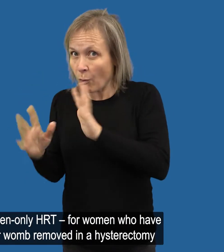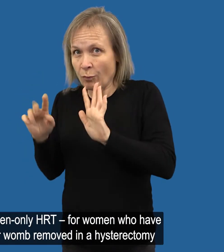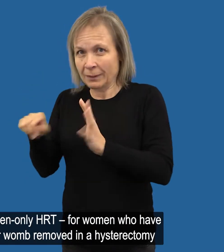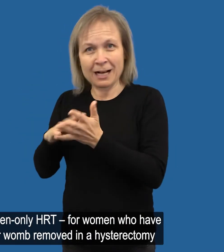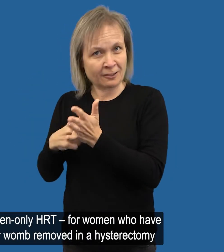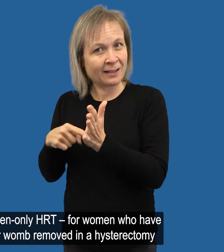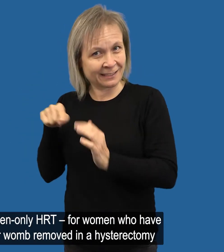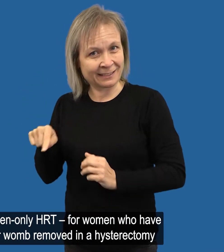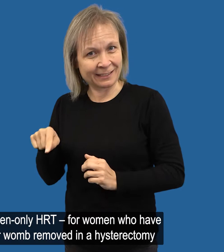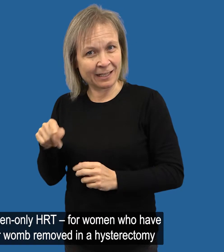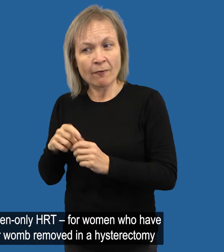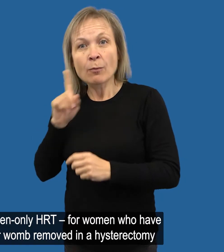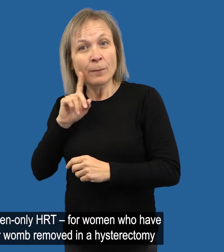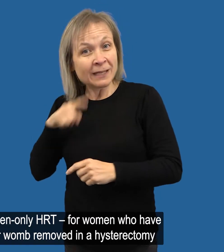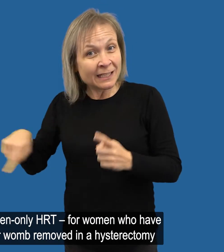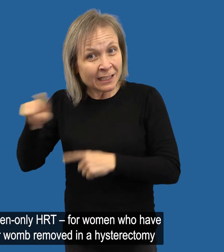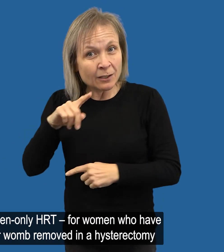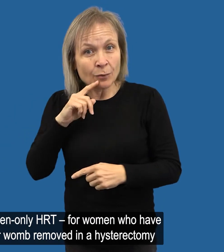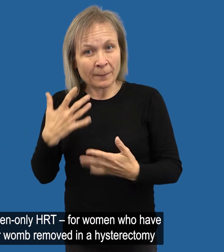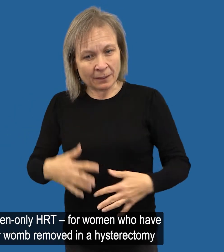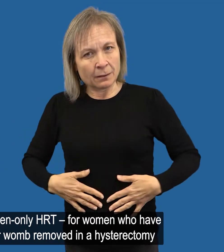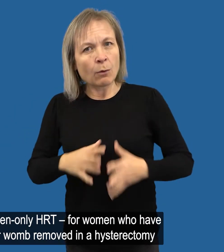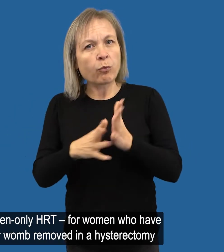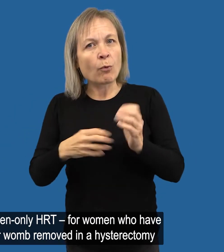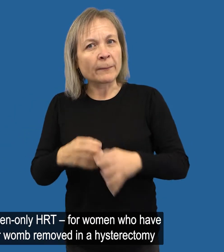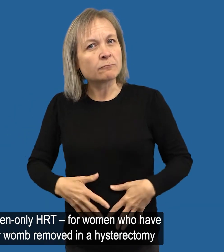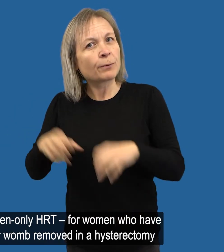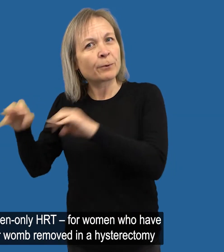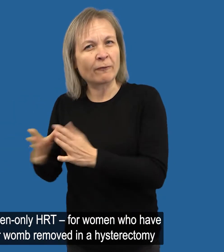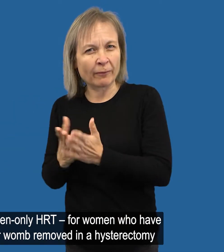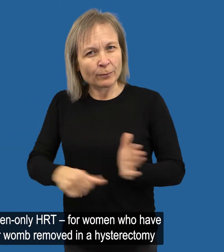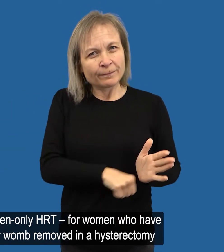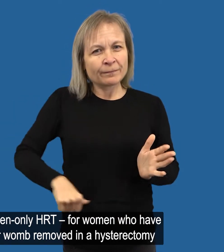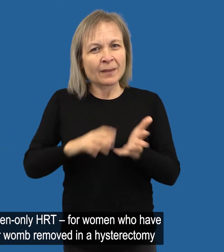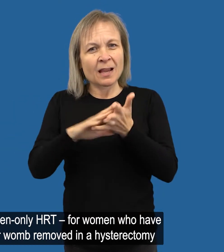Estrogen-only HRT, for women who have had their womb removed in a hysterectomy.